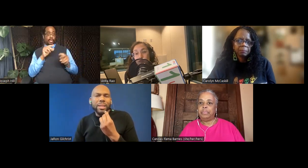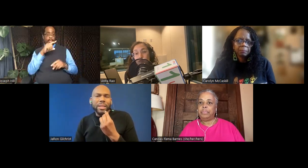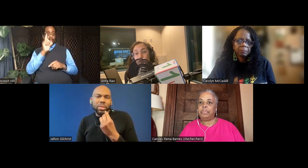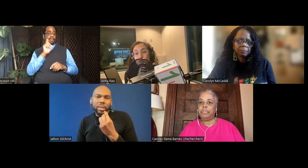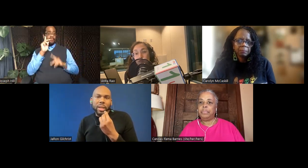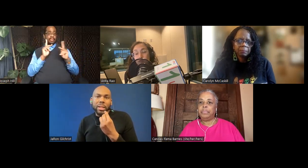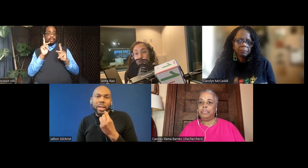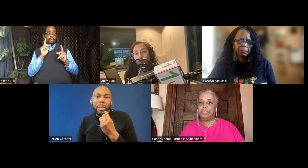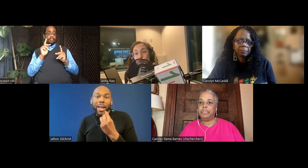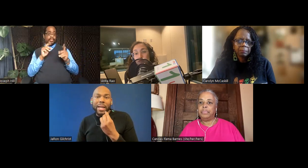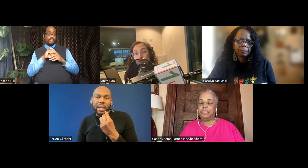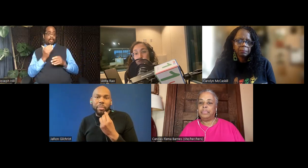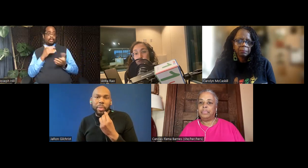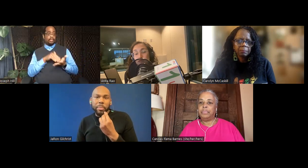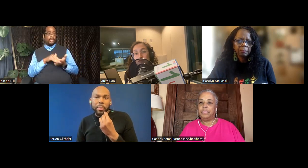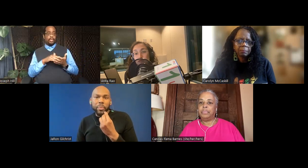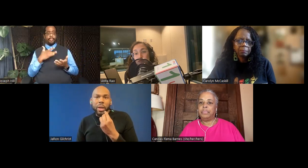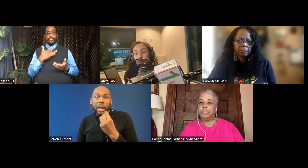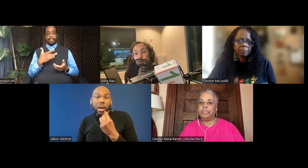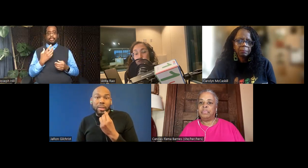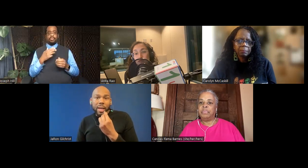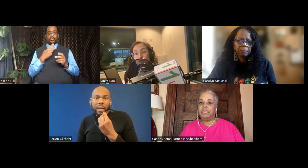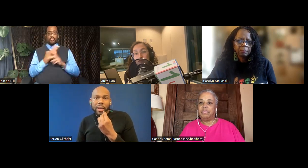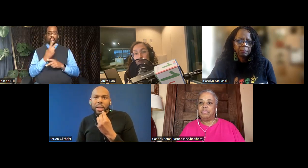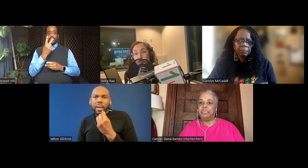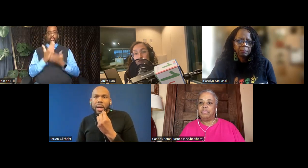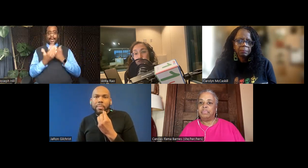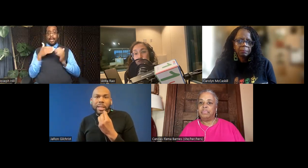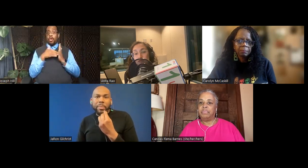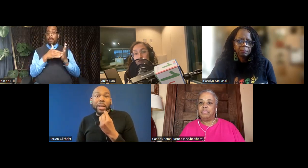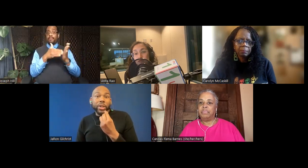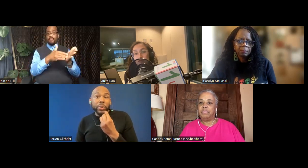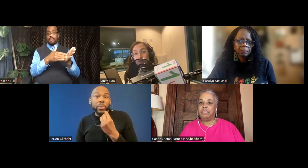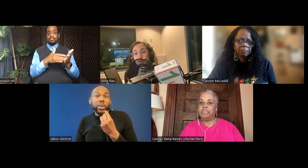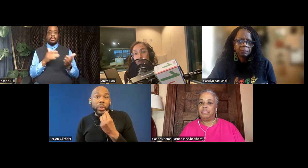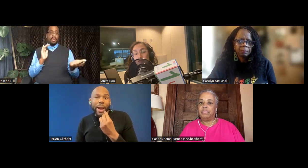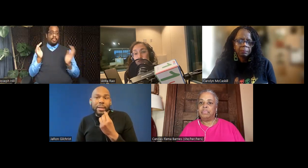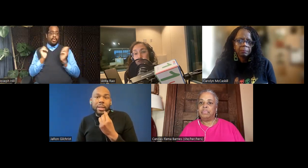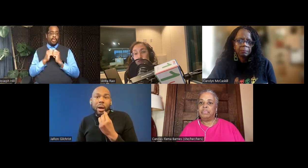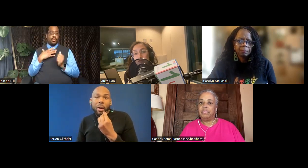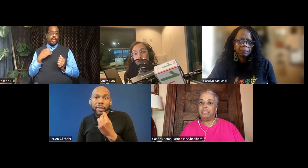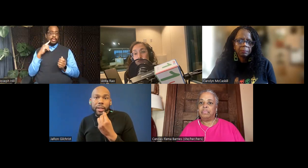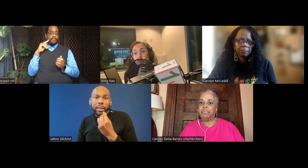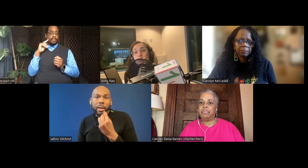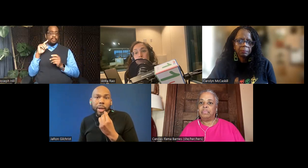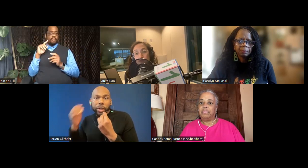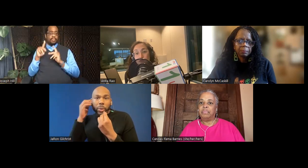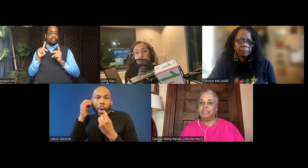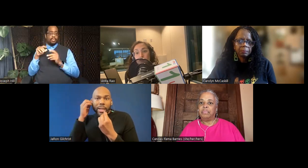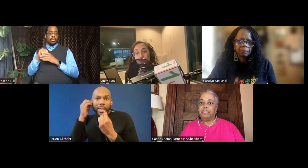And what's interesting is looking at Black deaf people in our study, they typically use two hands often compared to